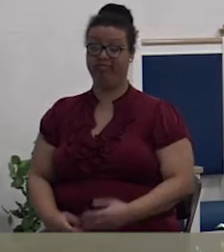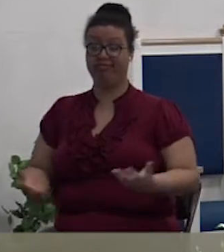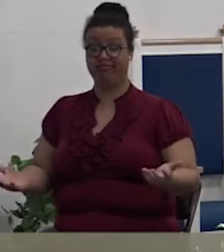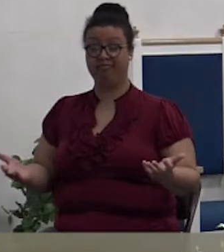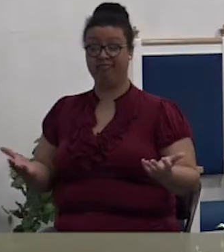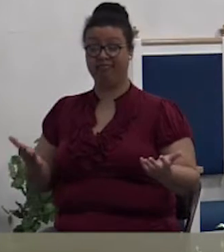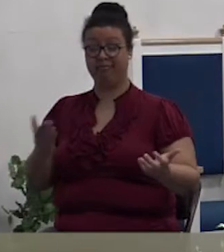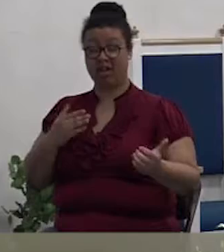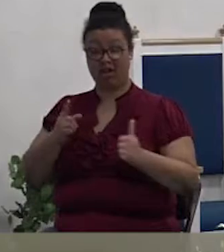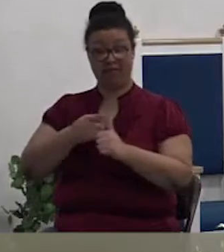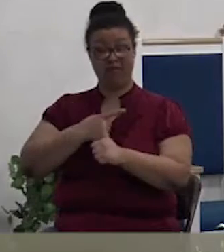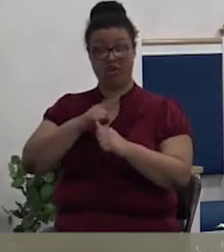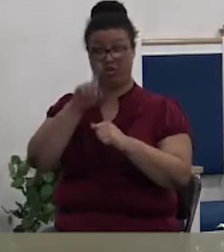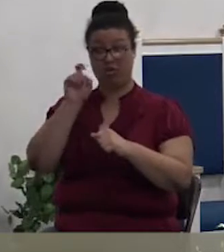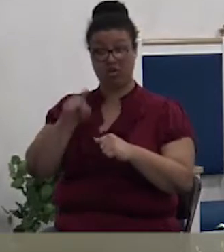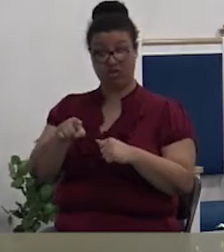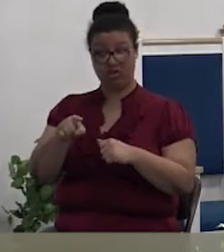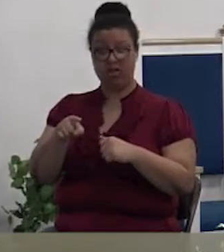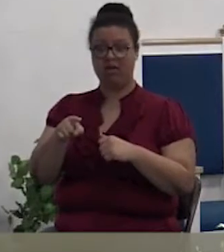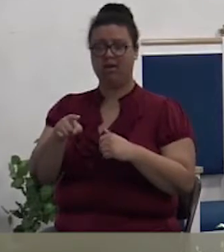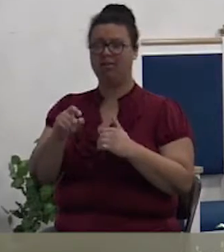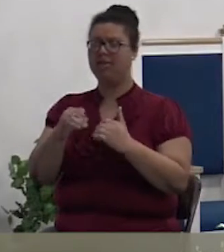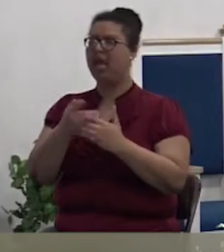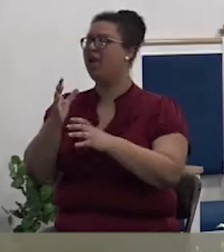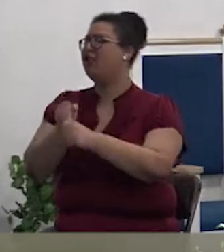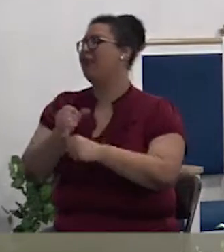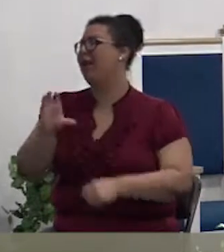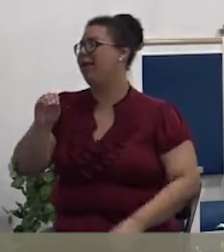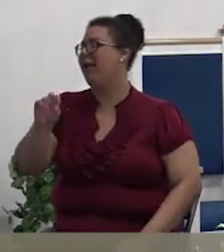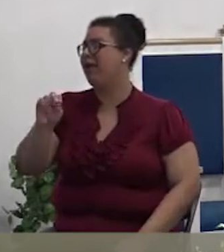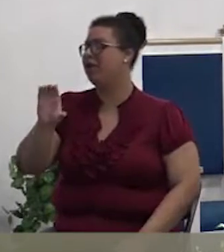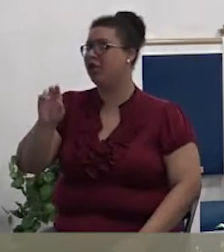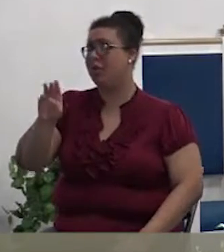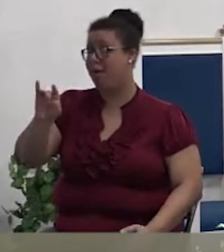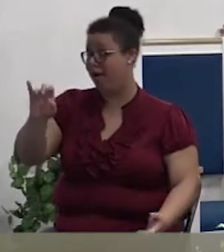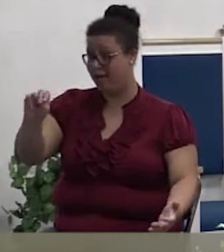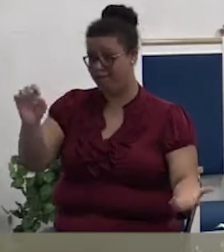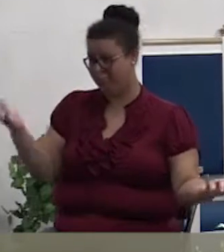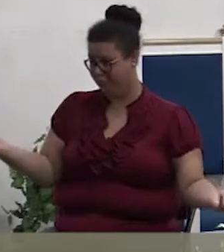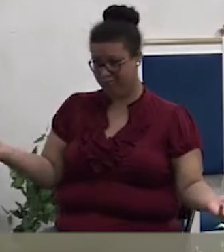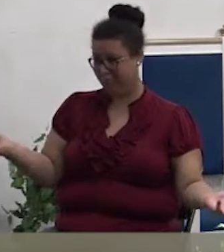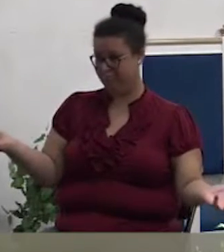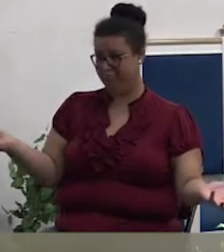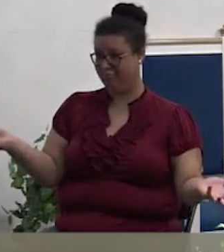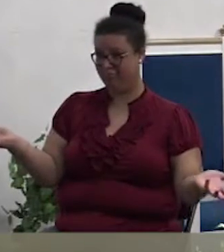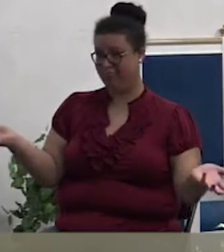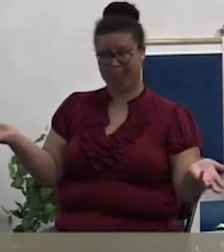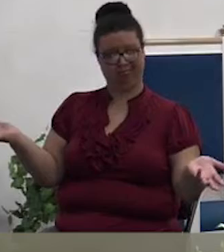My first question would be, how did you get a concubine?